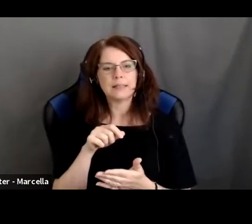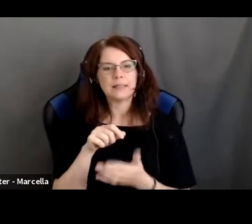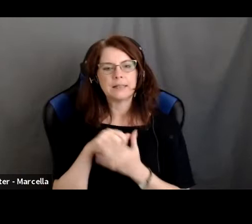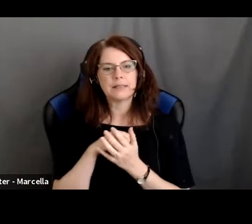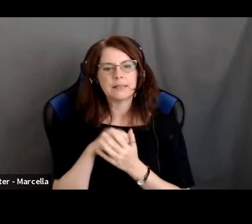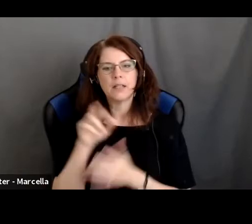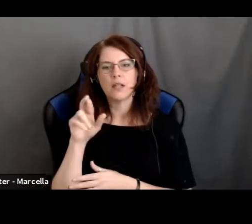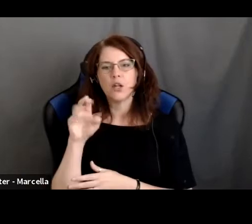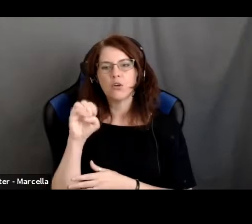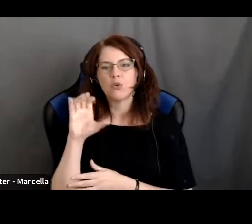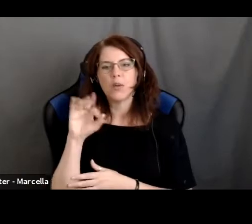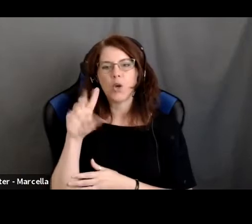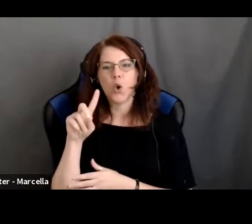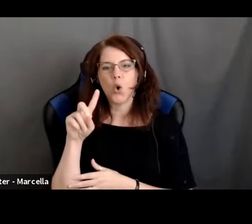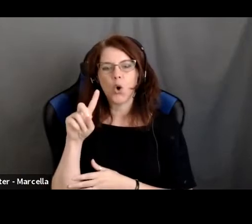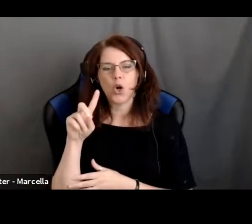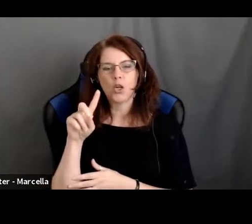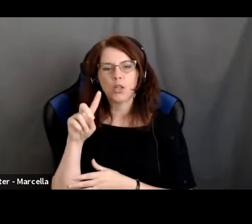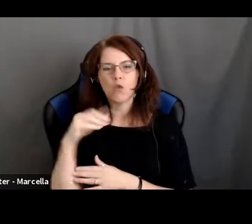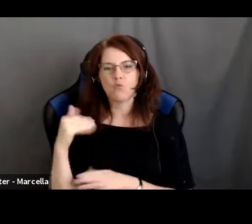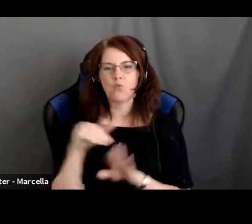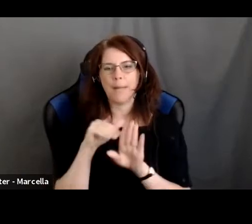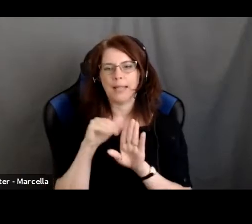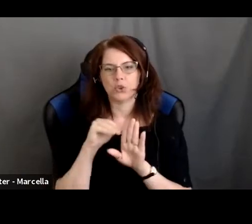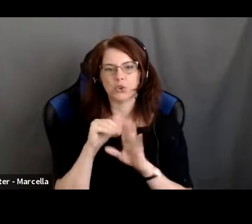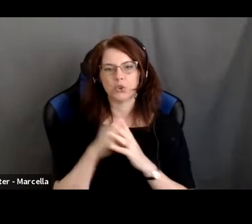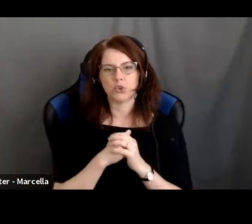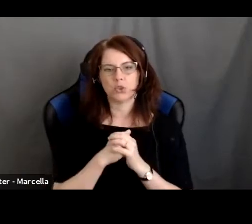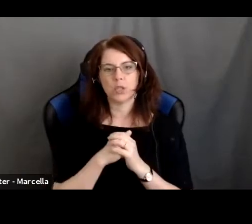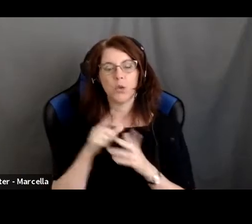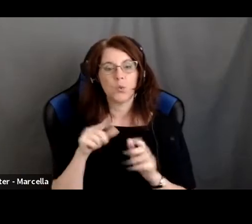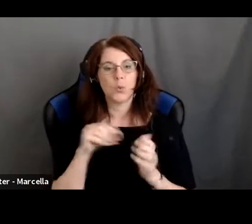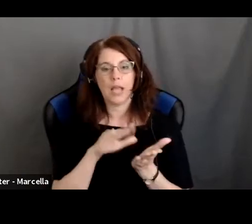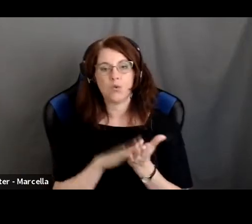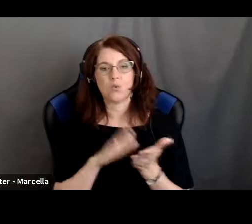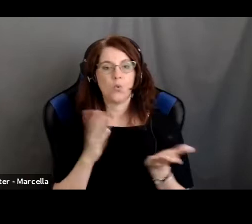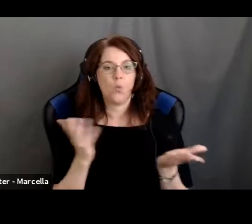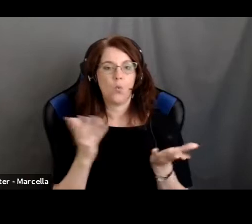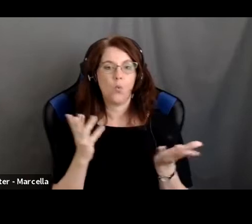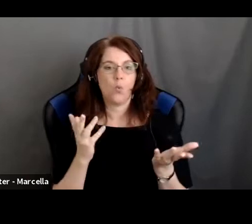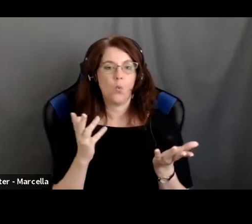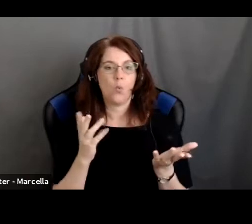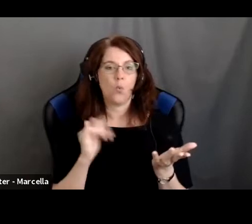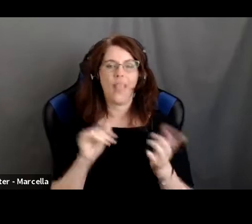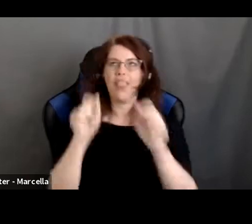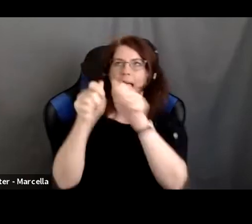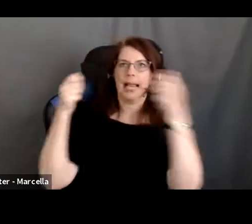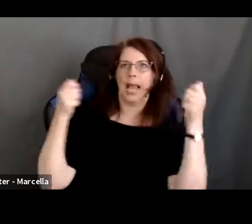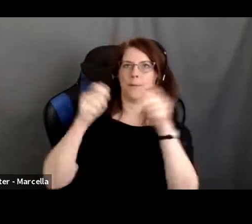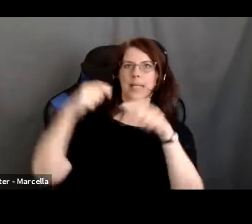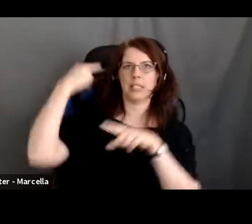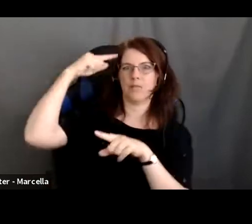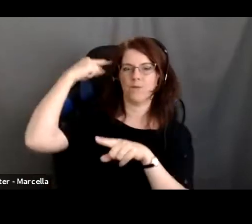little reminders. You can record, what that cabinet is for. You